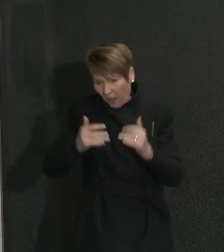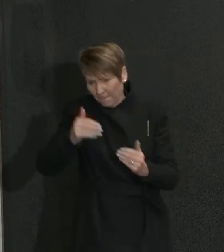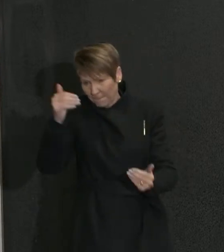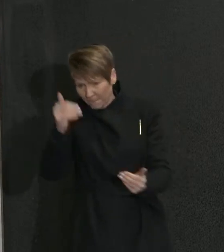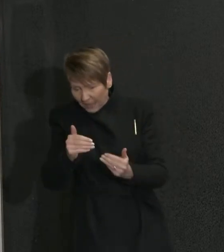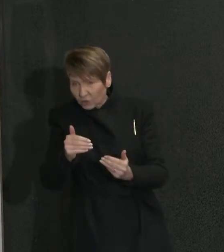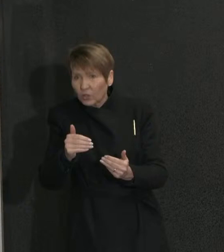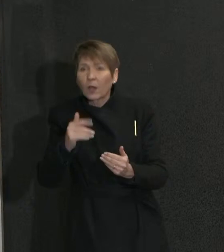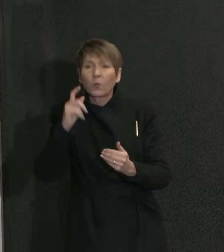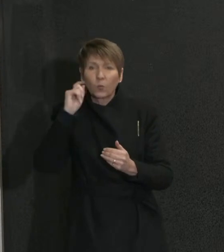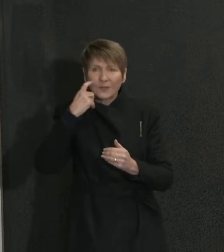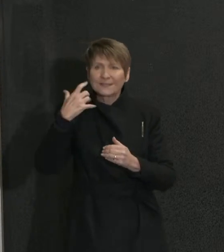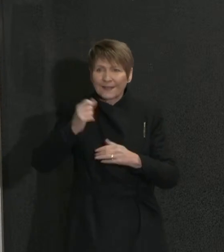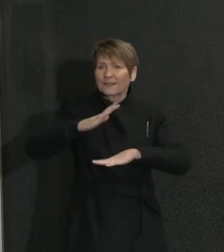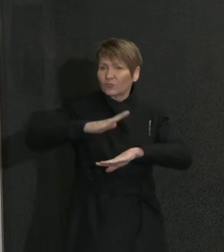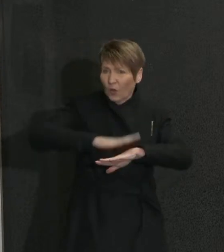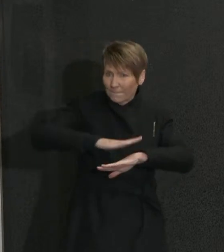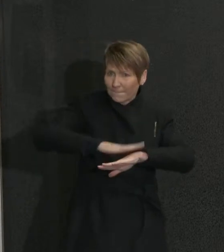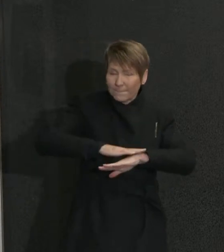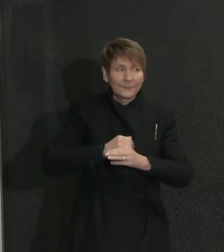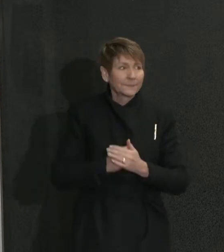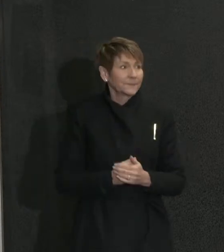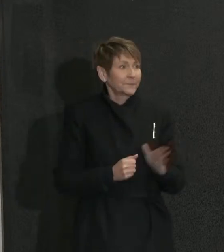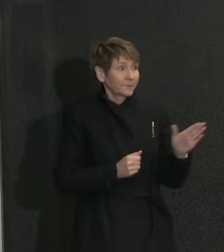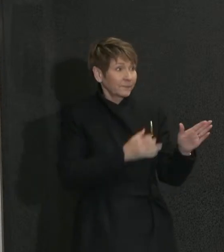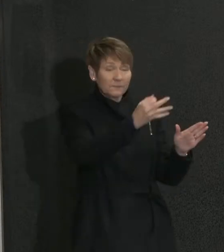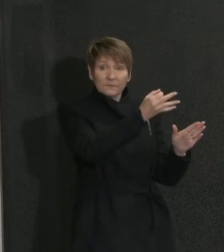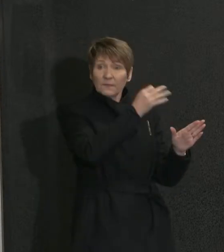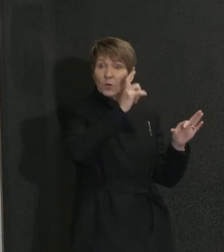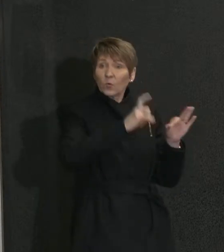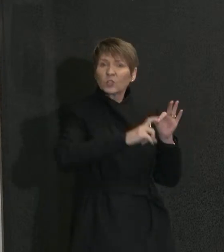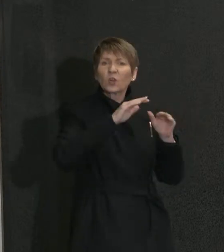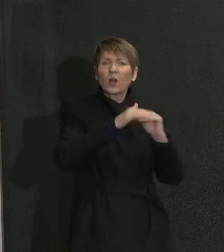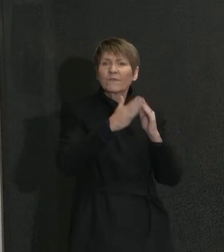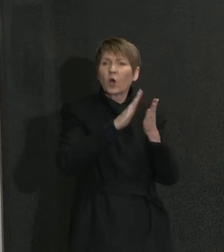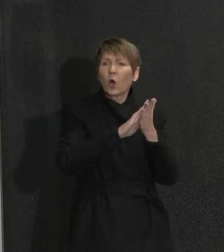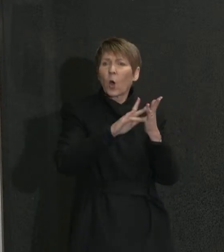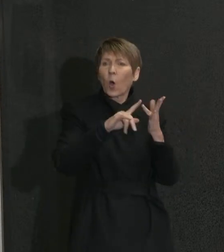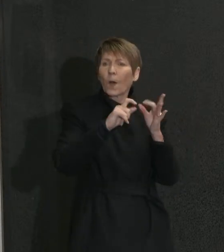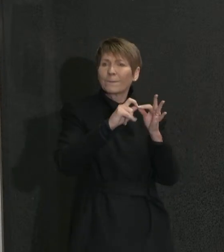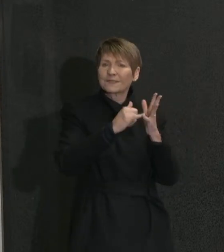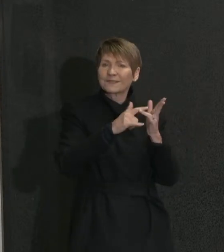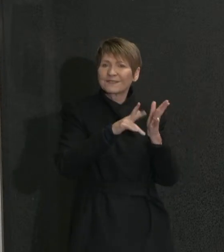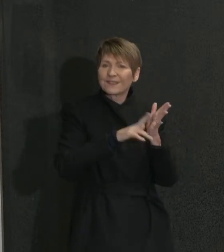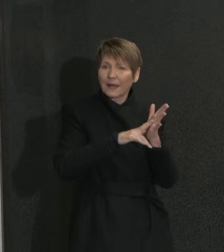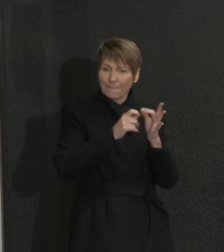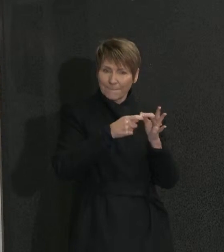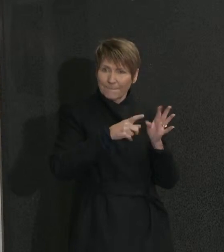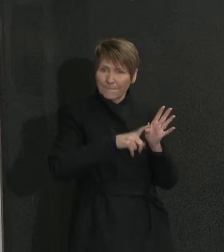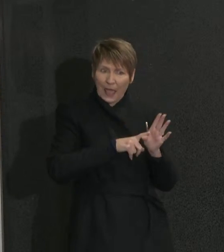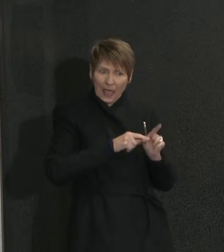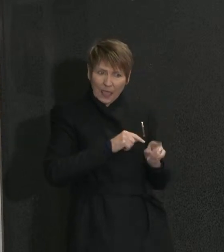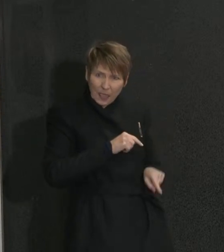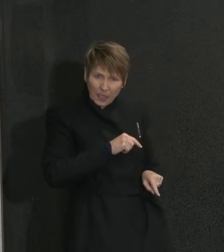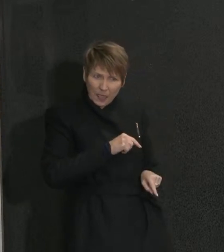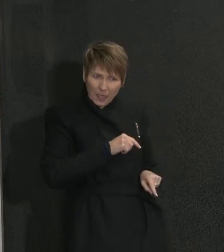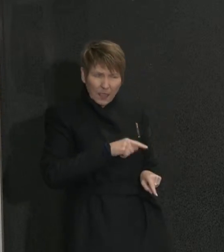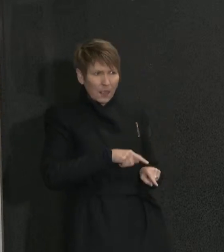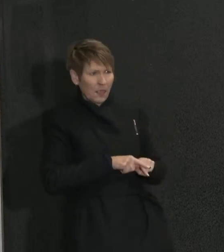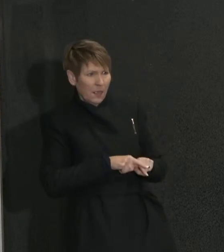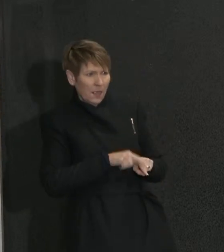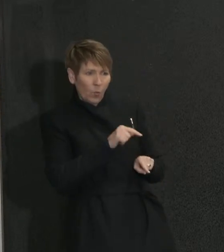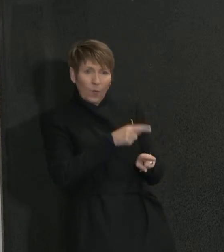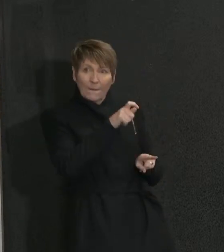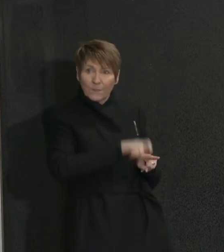You mentioned Hobson's Bay cases that might actually be in the first cases in that cluster that weren't the Al-Taqwa teacher. What do we know about those